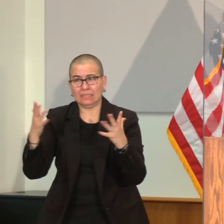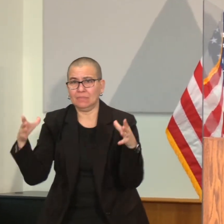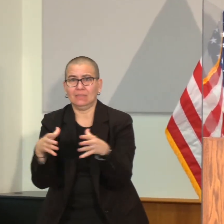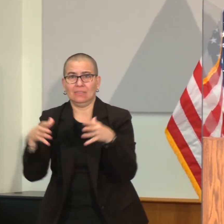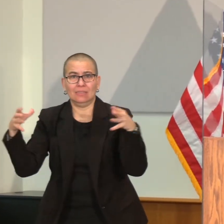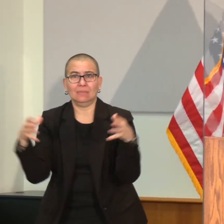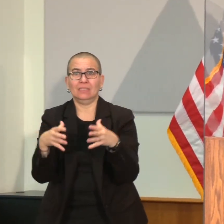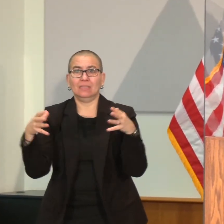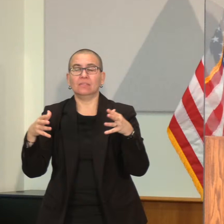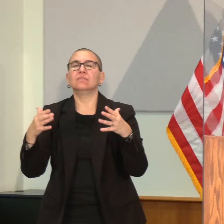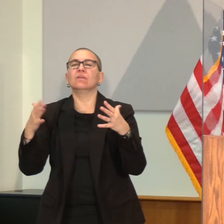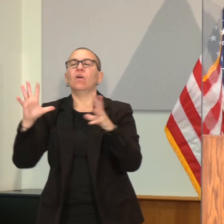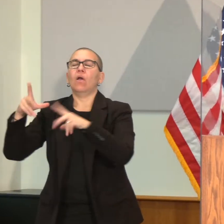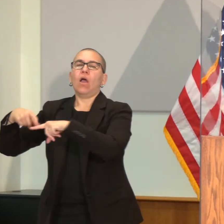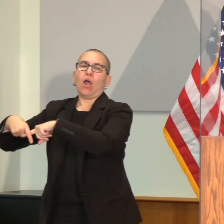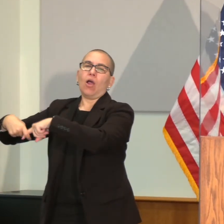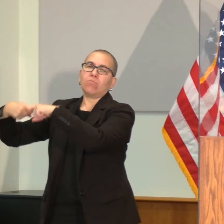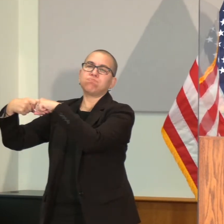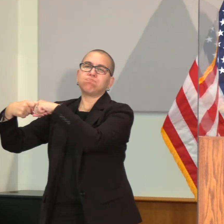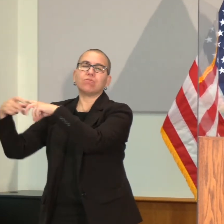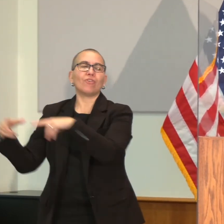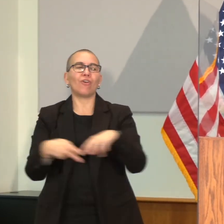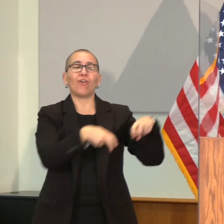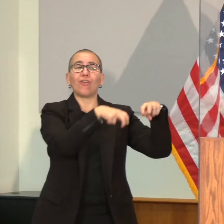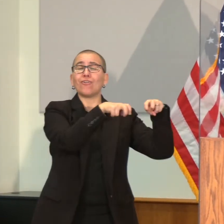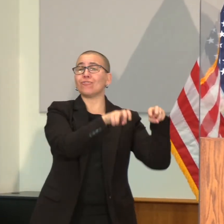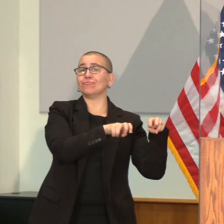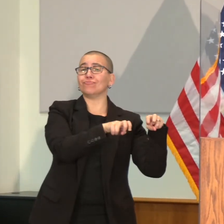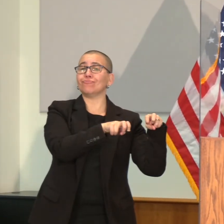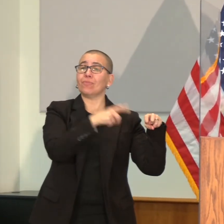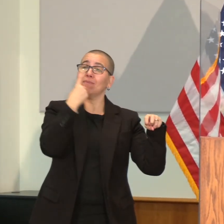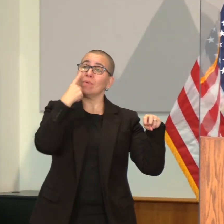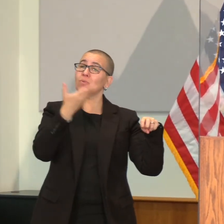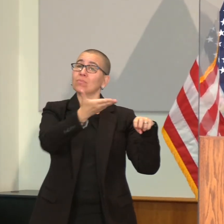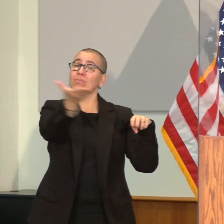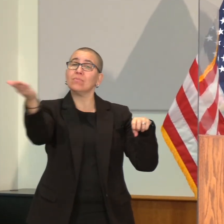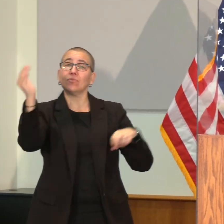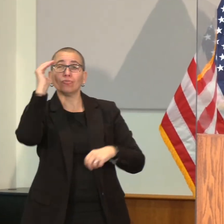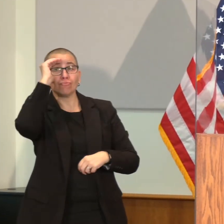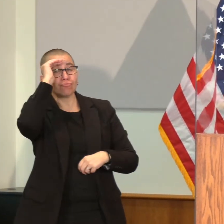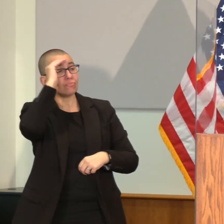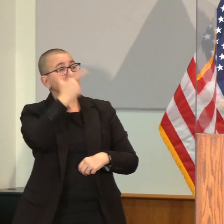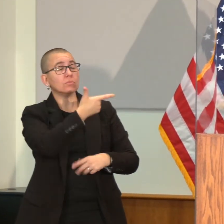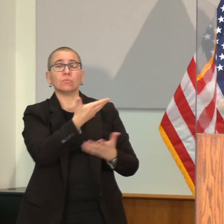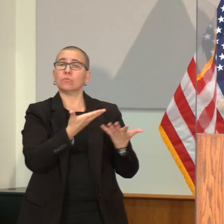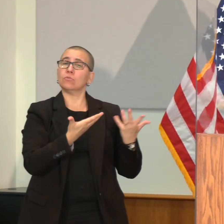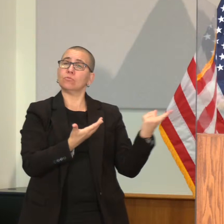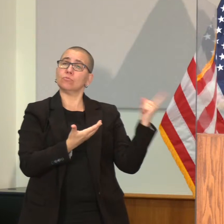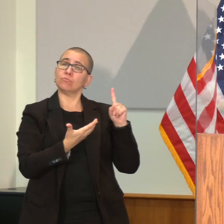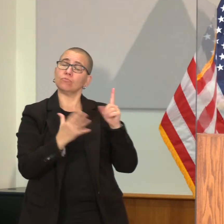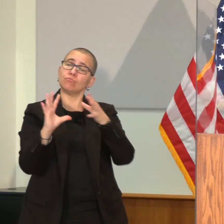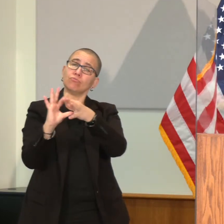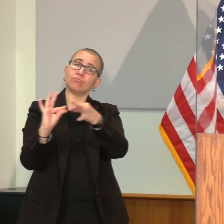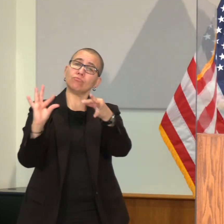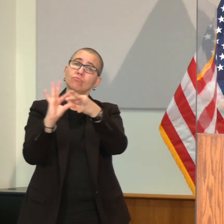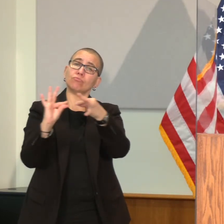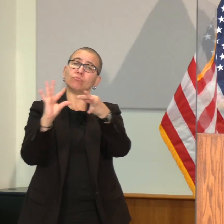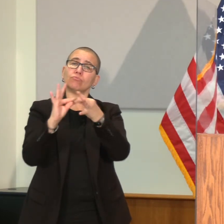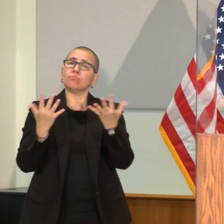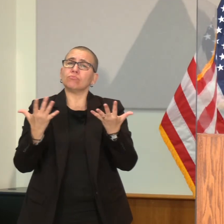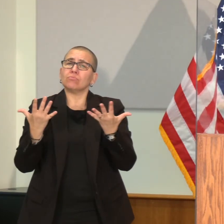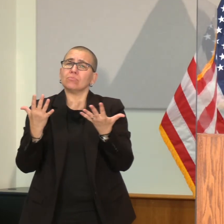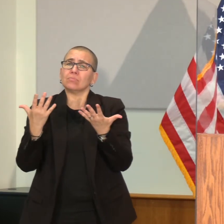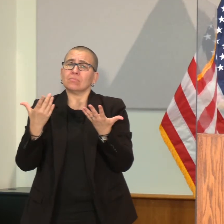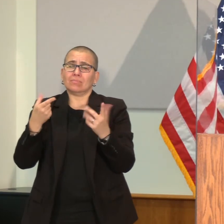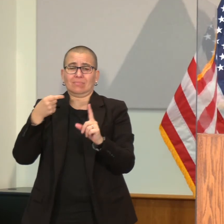today, and they're here today in a bipartisan manner, a bicameral manner, uh, to talk about what we've all been talking